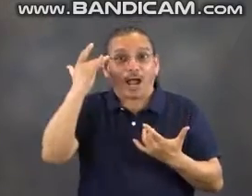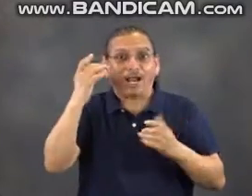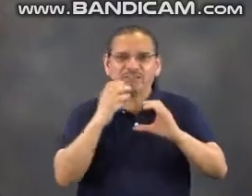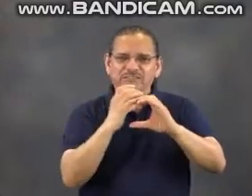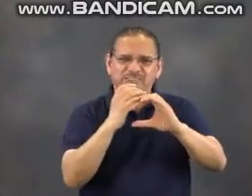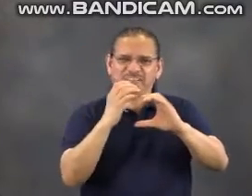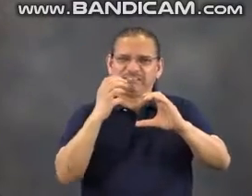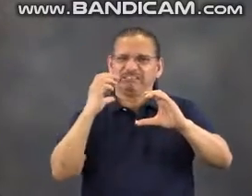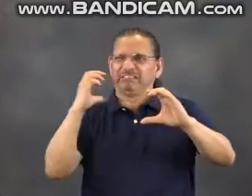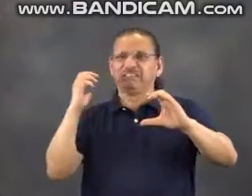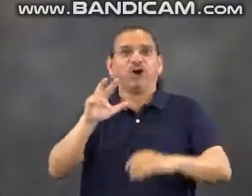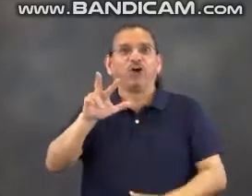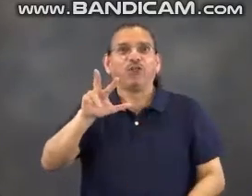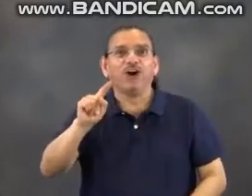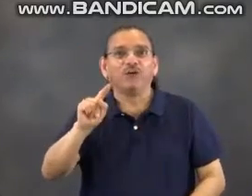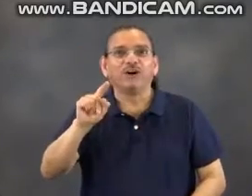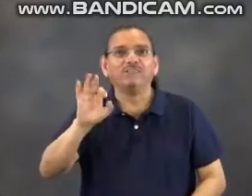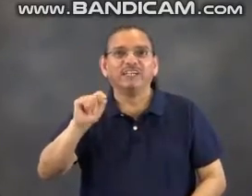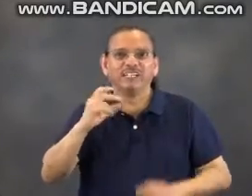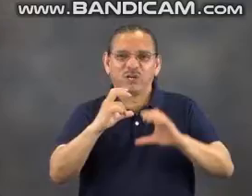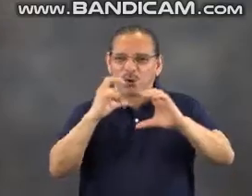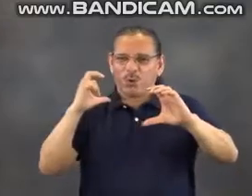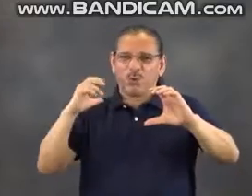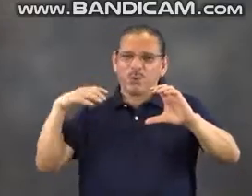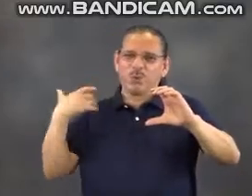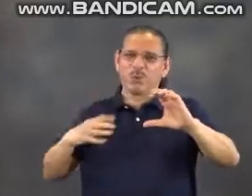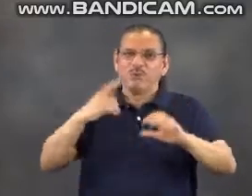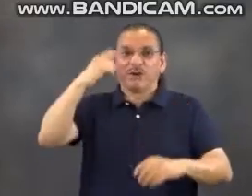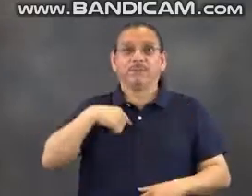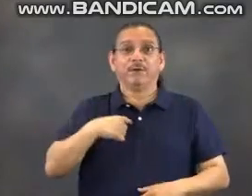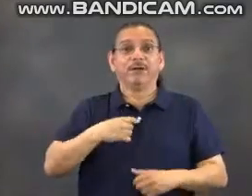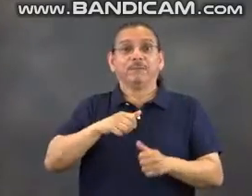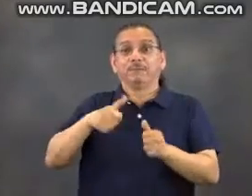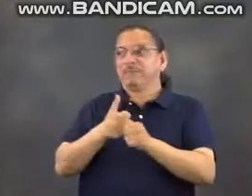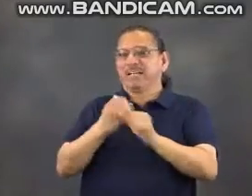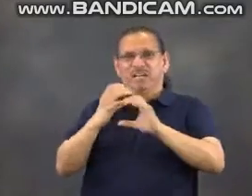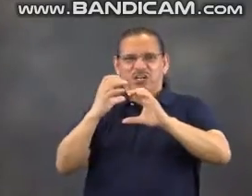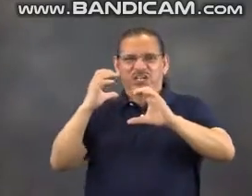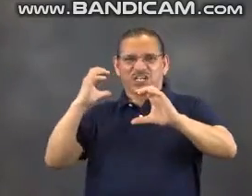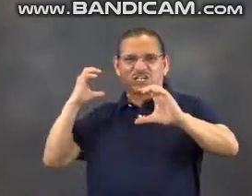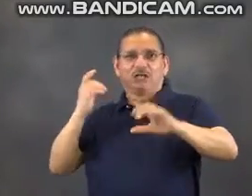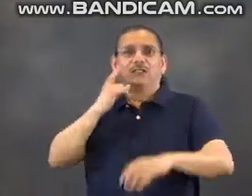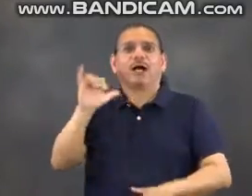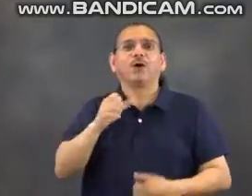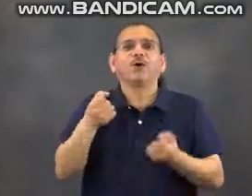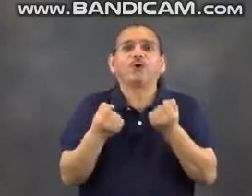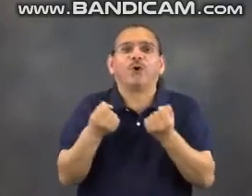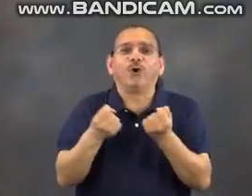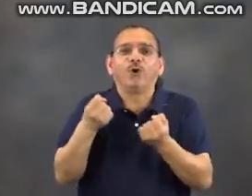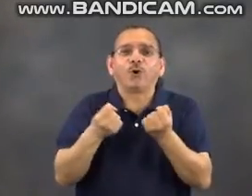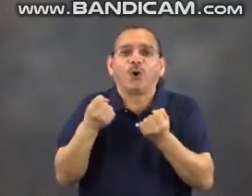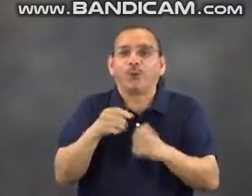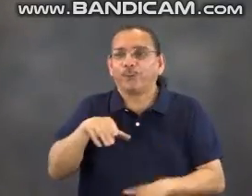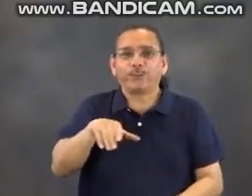When I drove the RV, that was the first time I was really scared because the RV is 35 feet long.